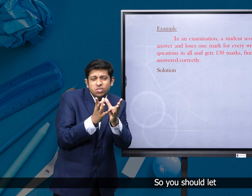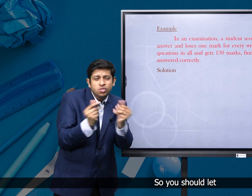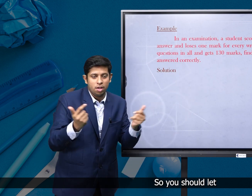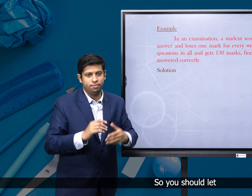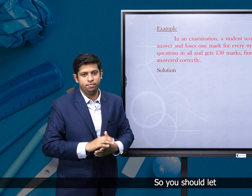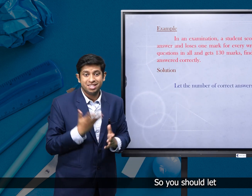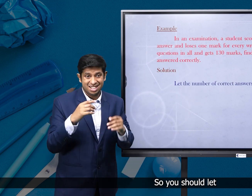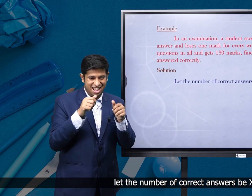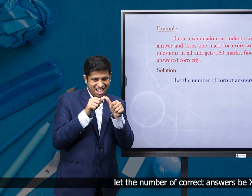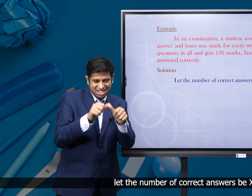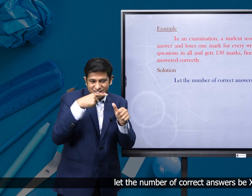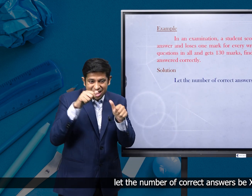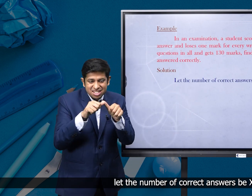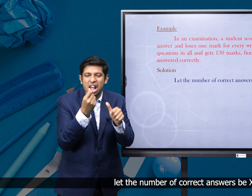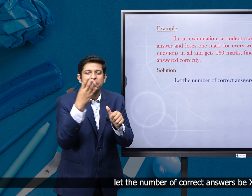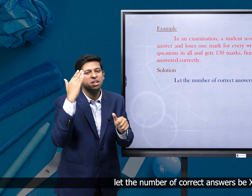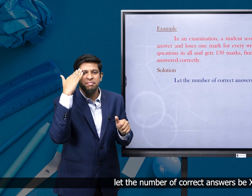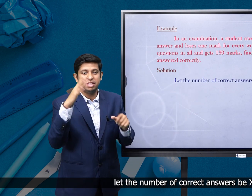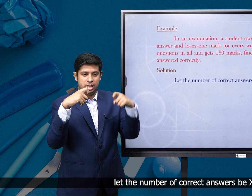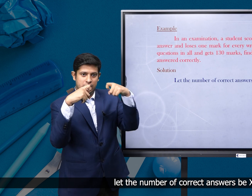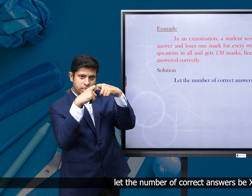Solution. Let the number of correct answers be x.